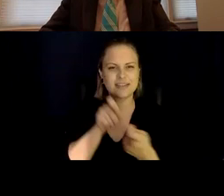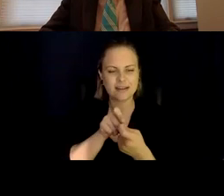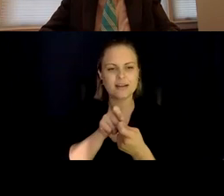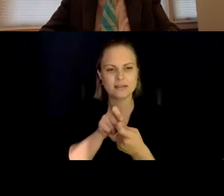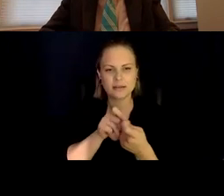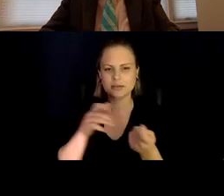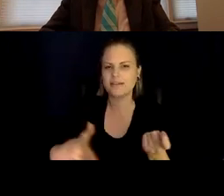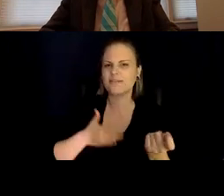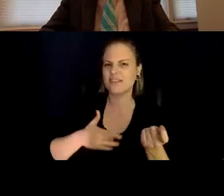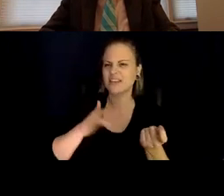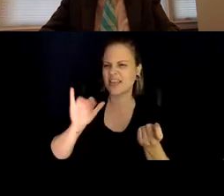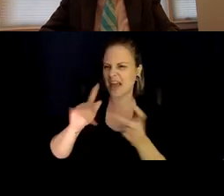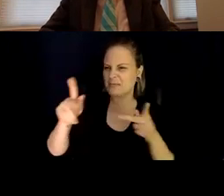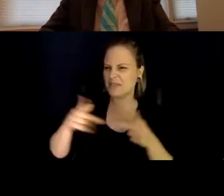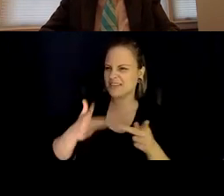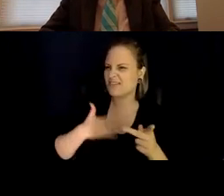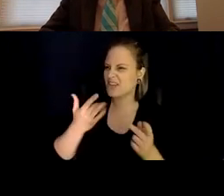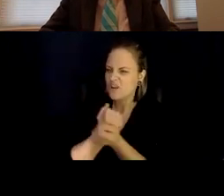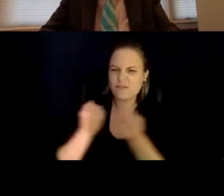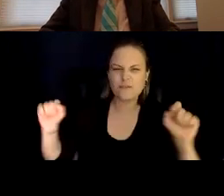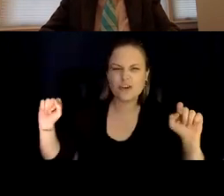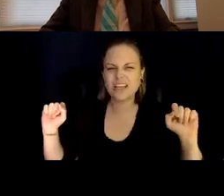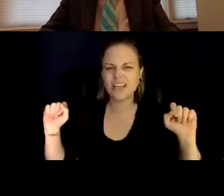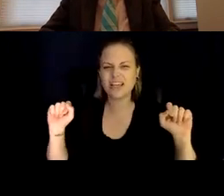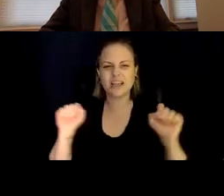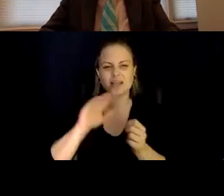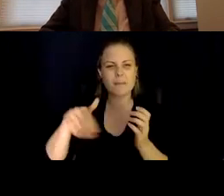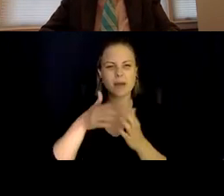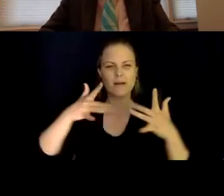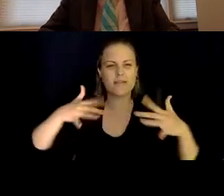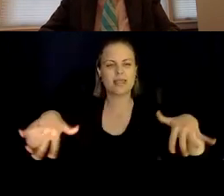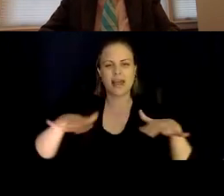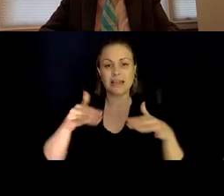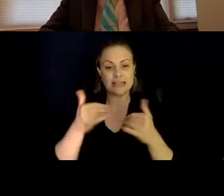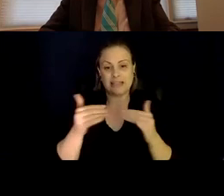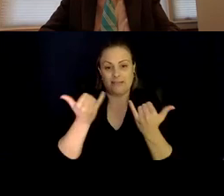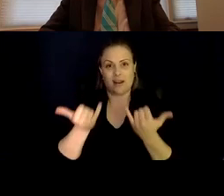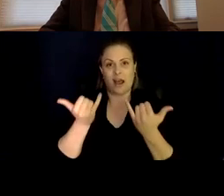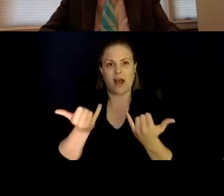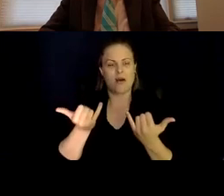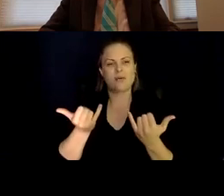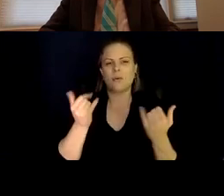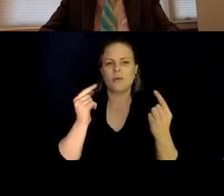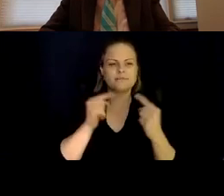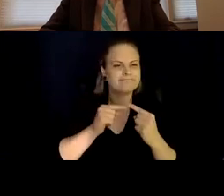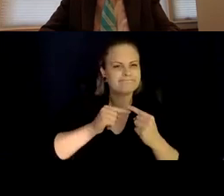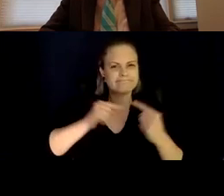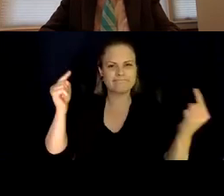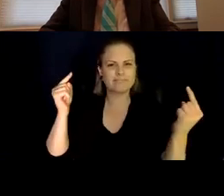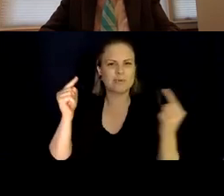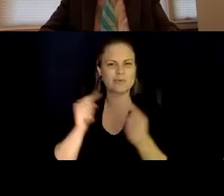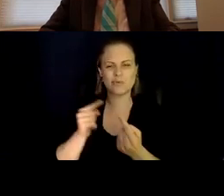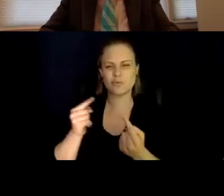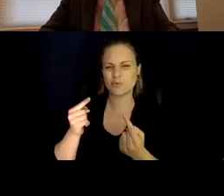feels like a place unbounded in the midst of this landscape, even today, stands in contrast to the confines of the